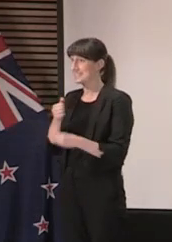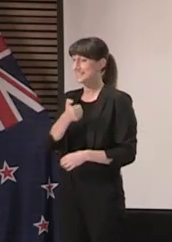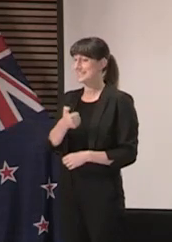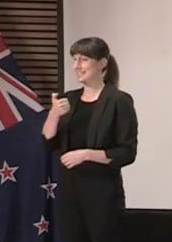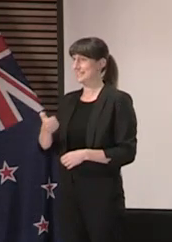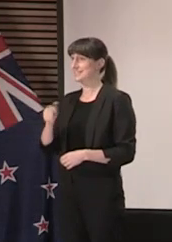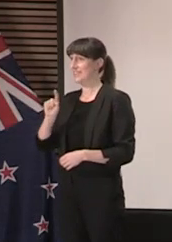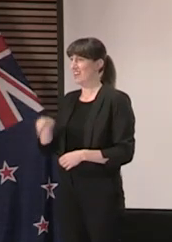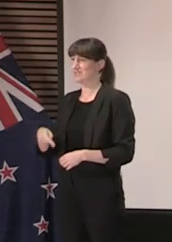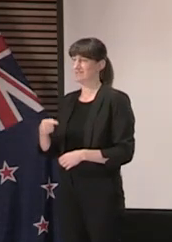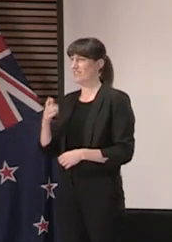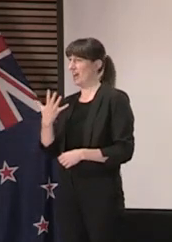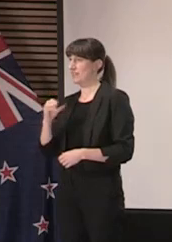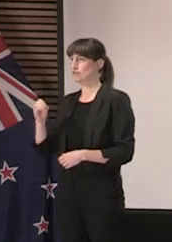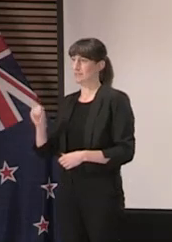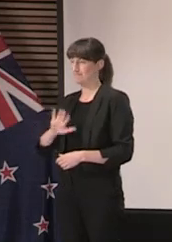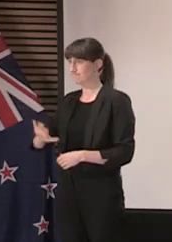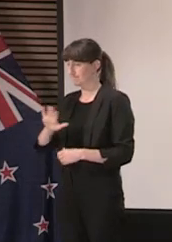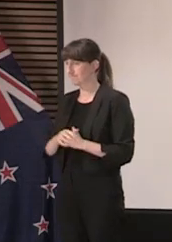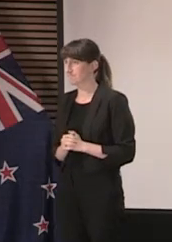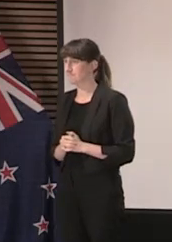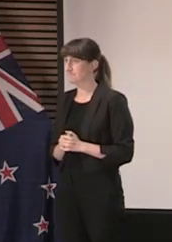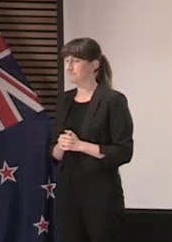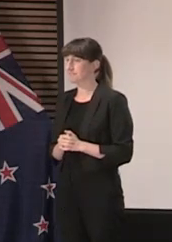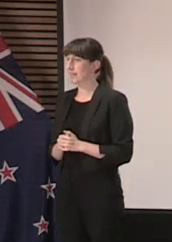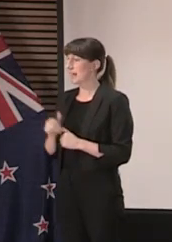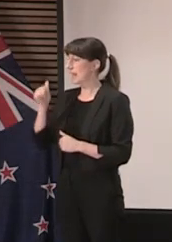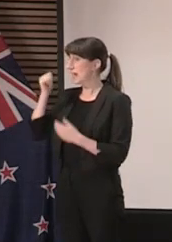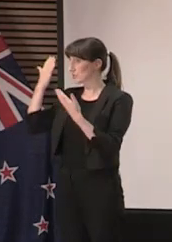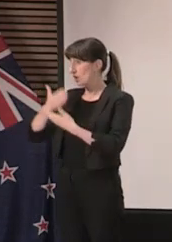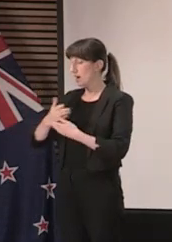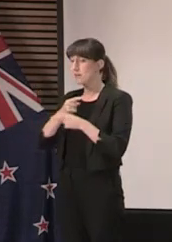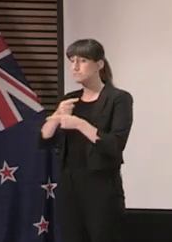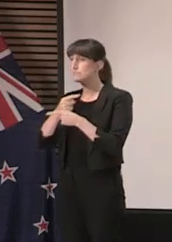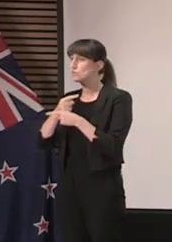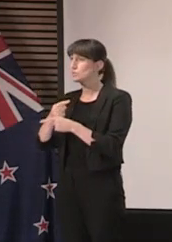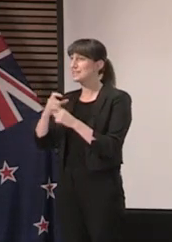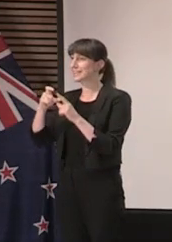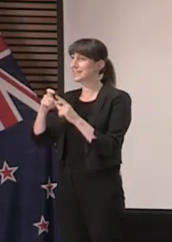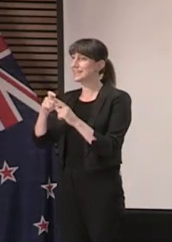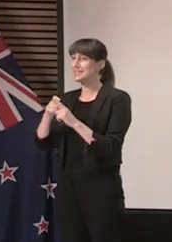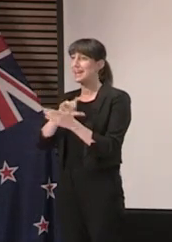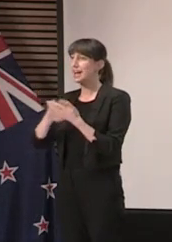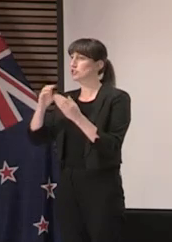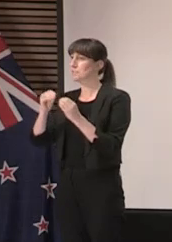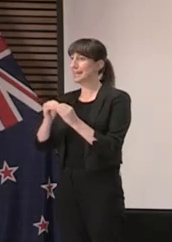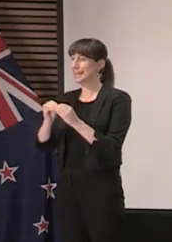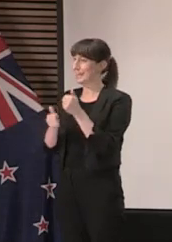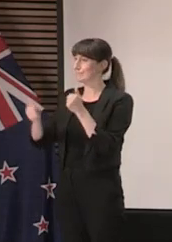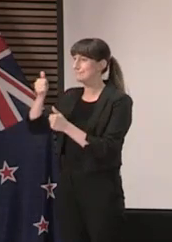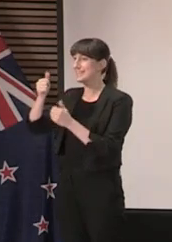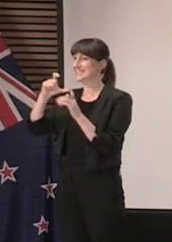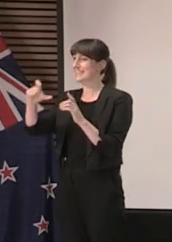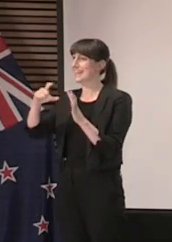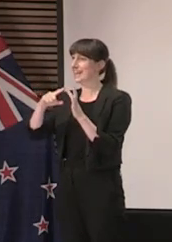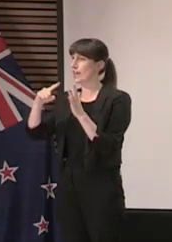66,499. I spoke last evening with District Health Board CEOs about the message I had conveyed to them around the